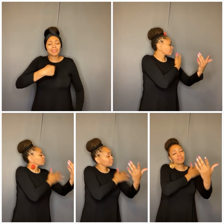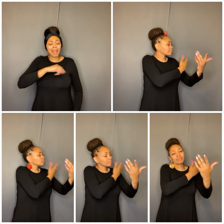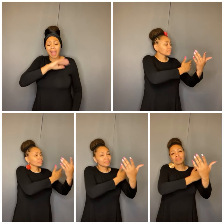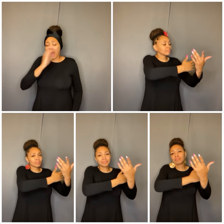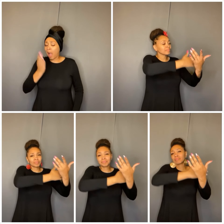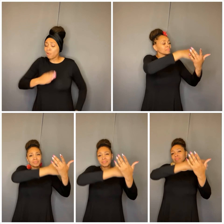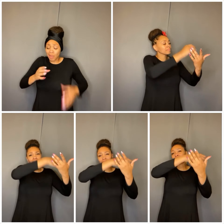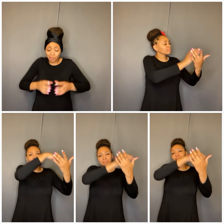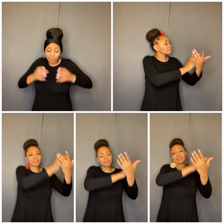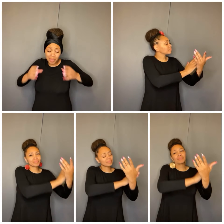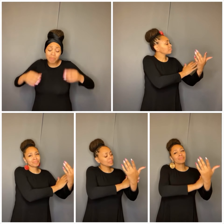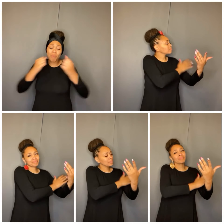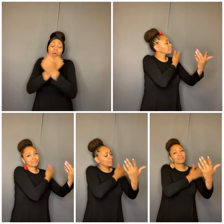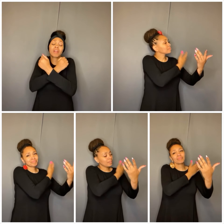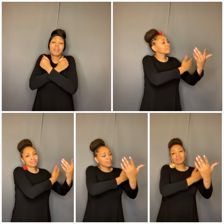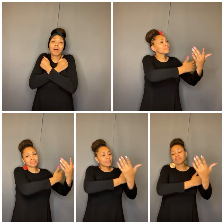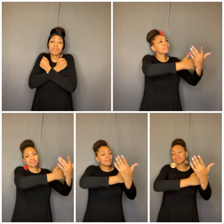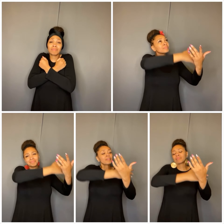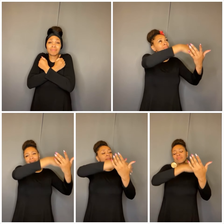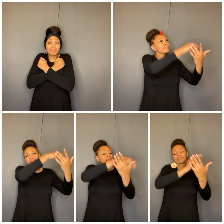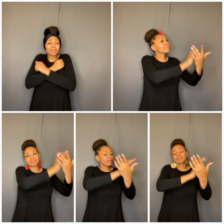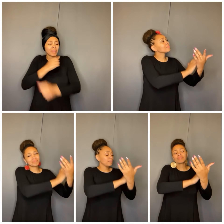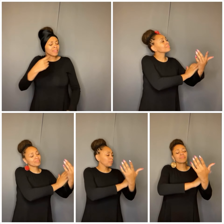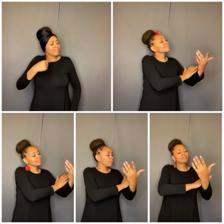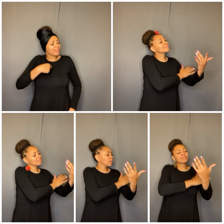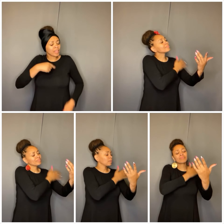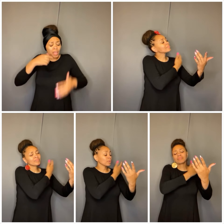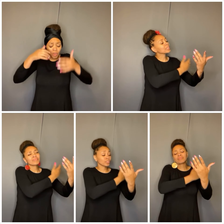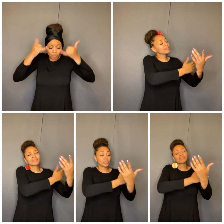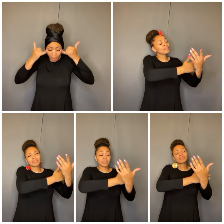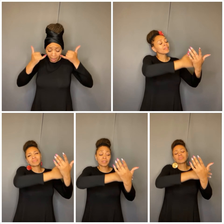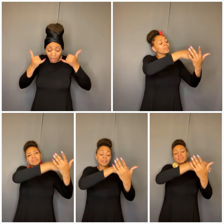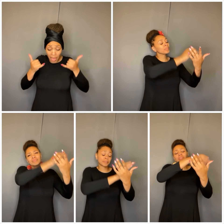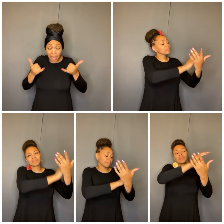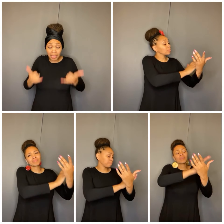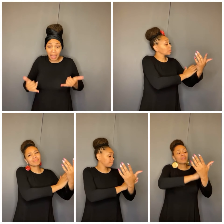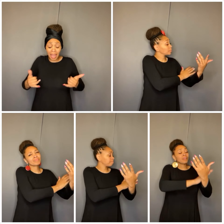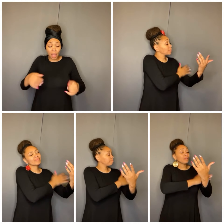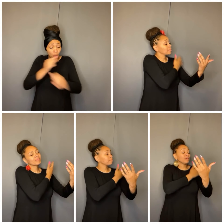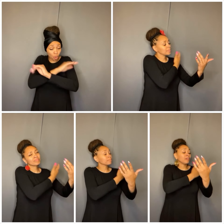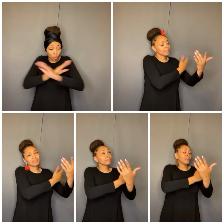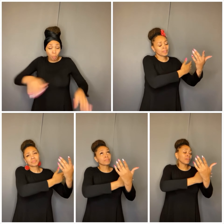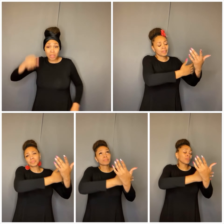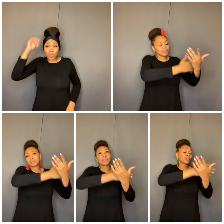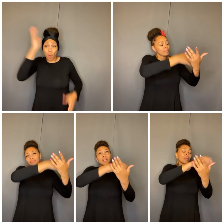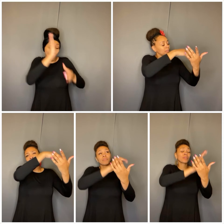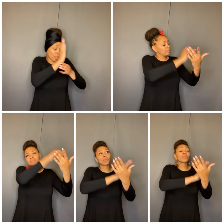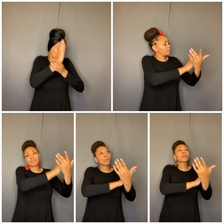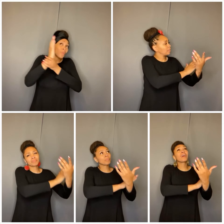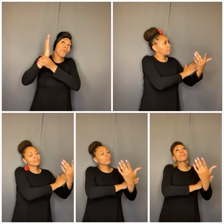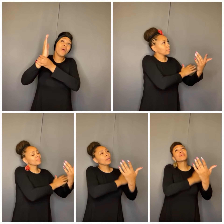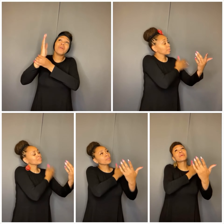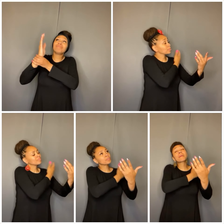I'll never be more loved than I am right now Wasn't holding you up,